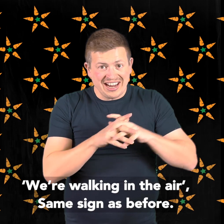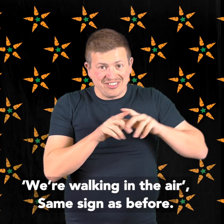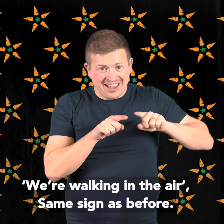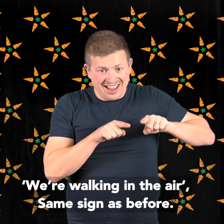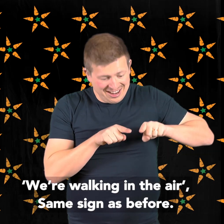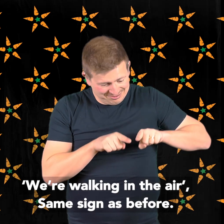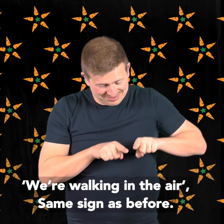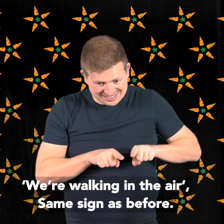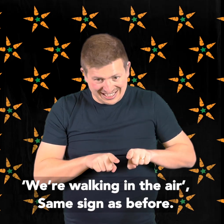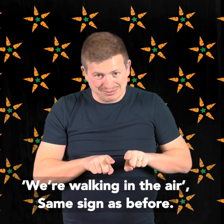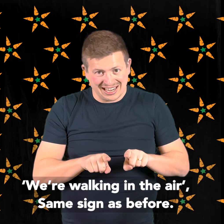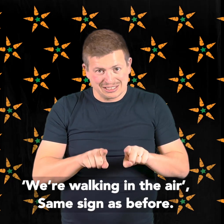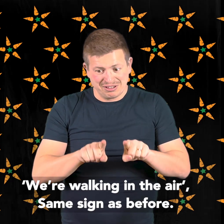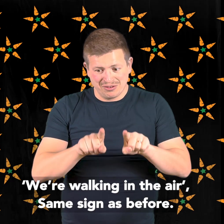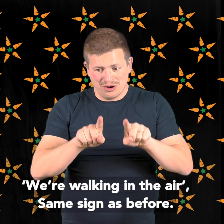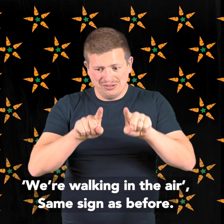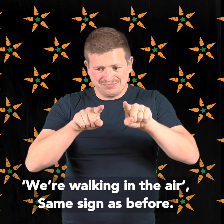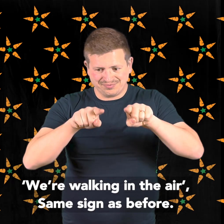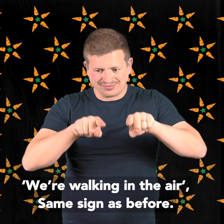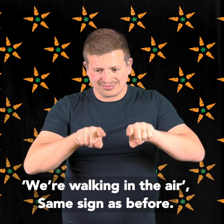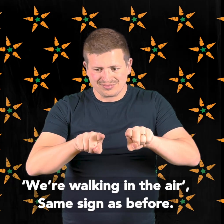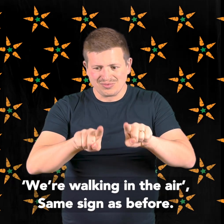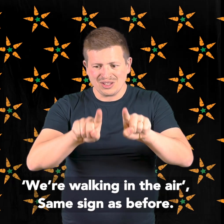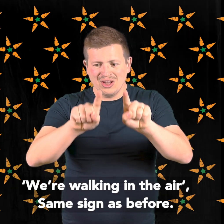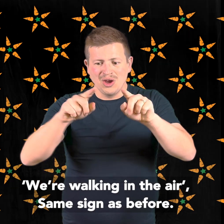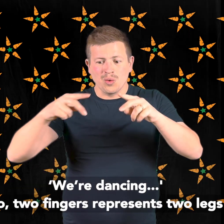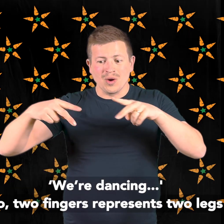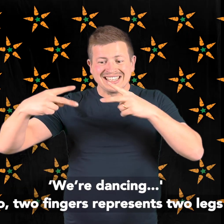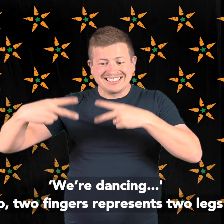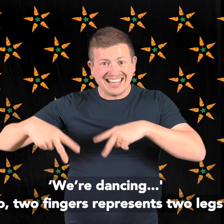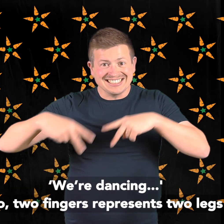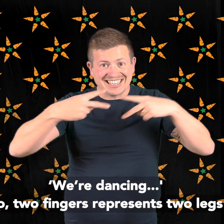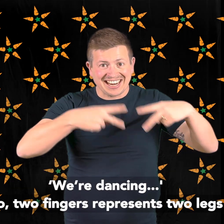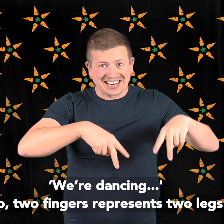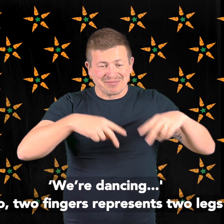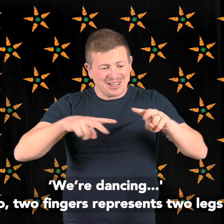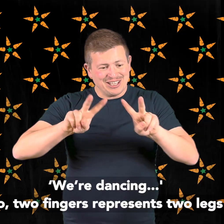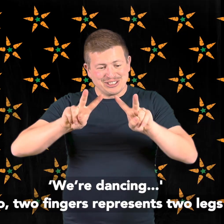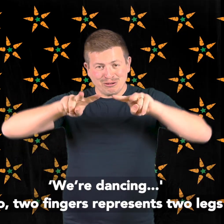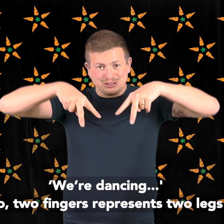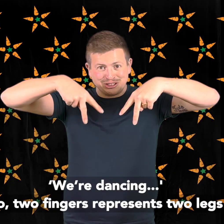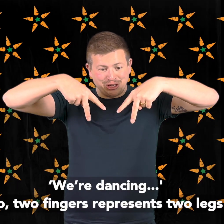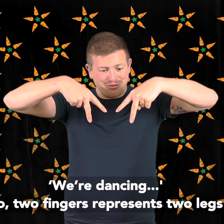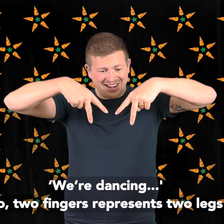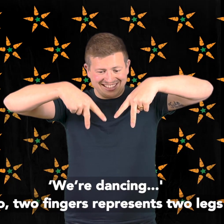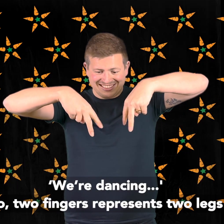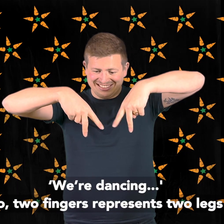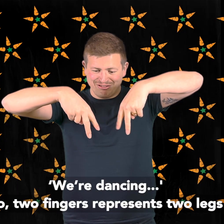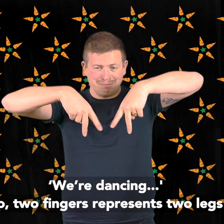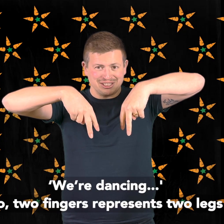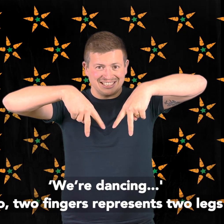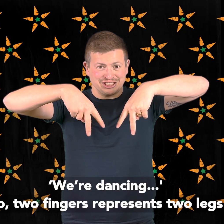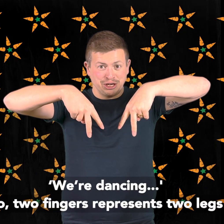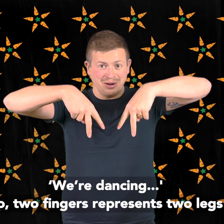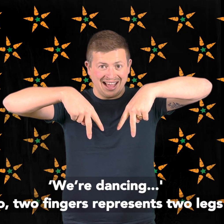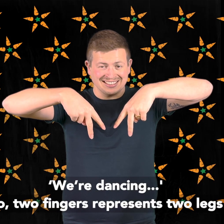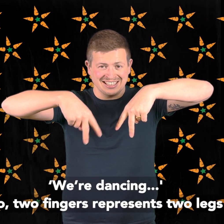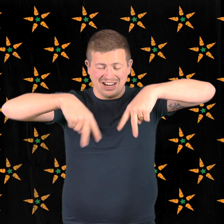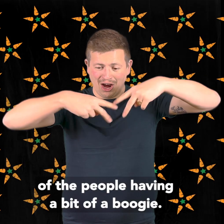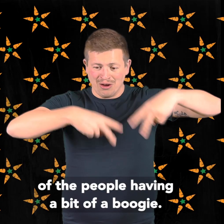the air, same sound as before. We're dancing. So two fingers represents two legs of the